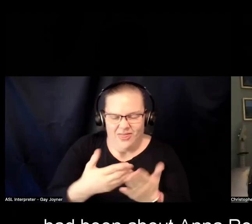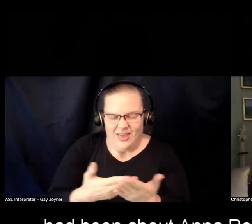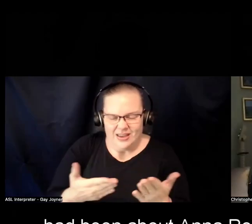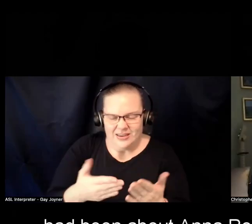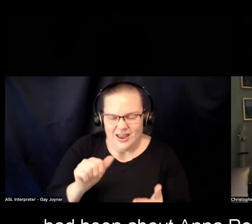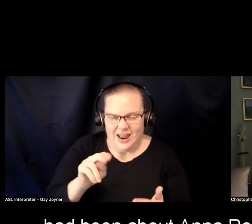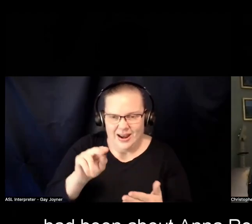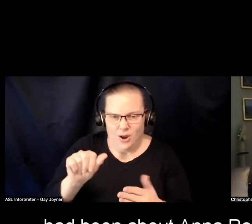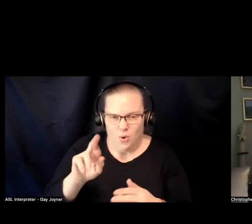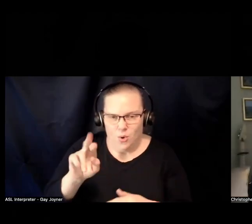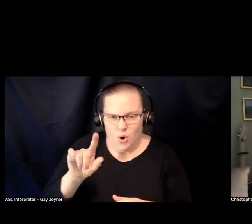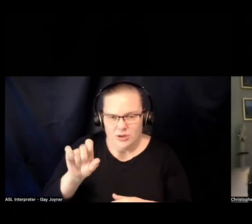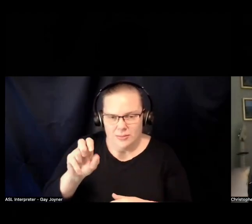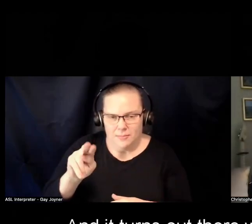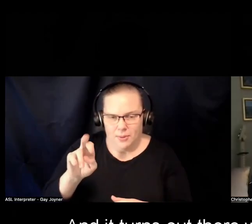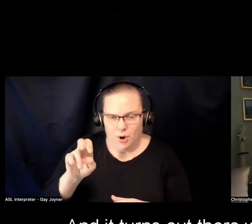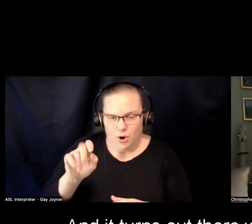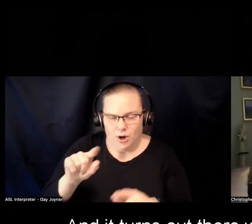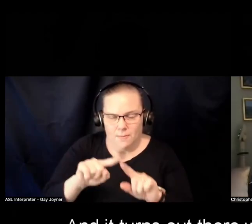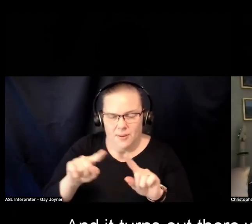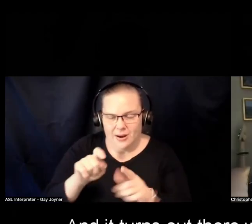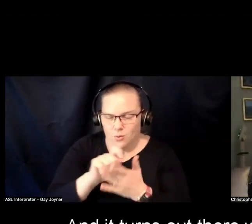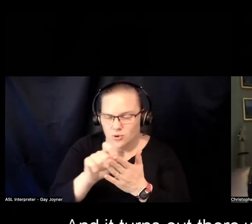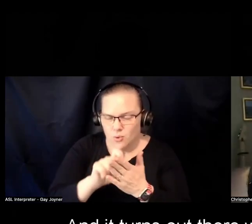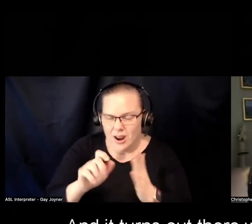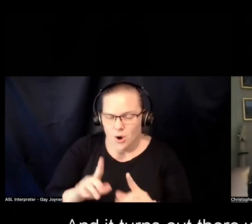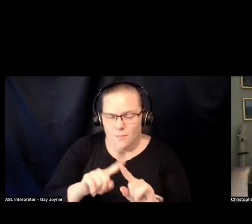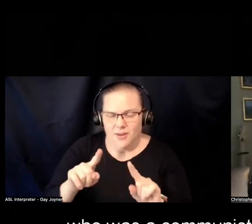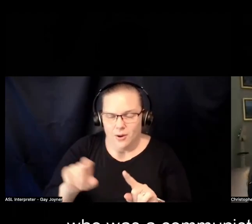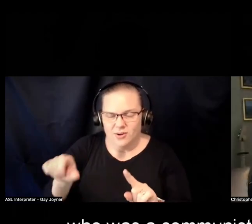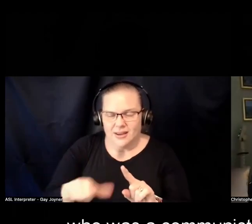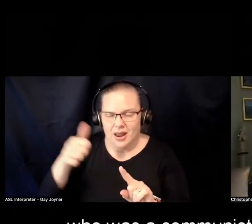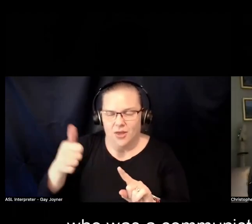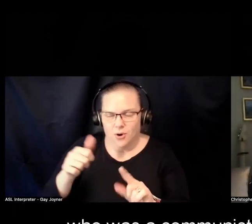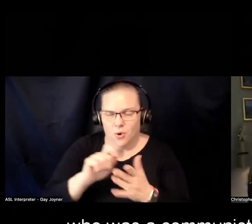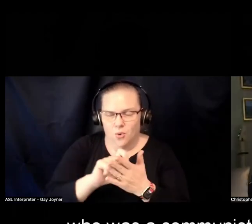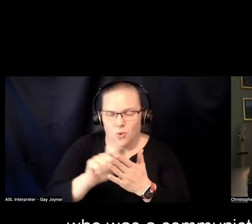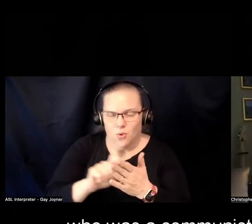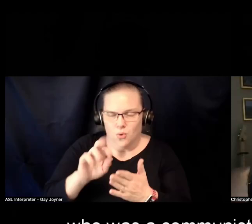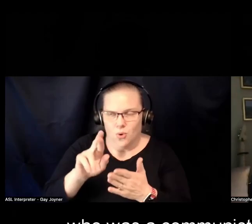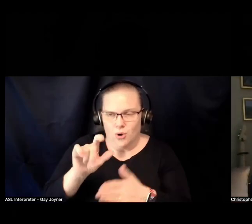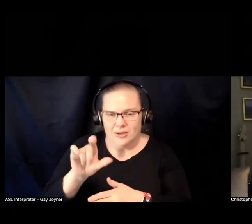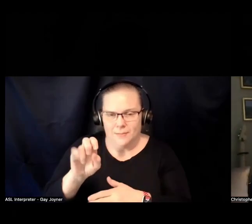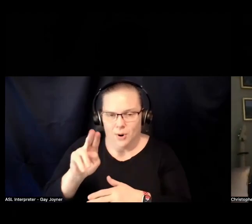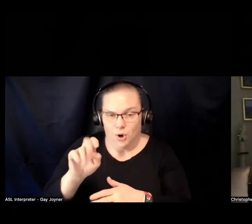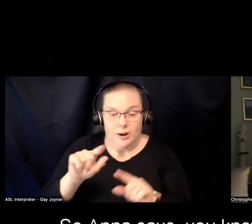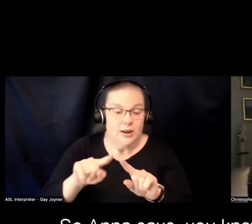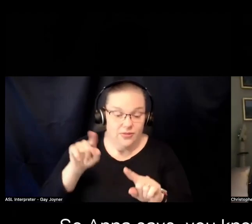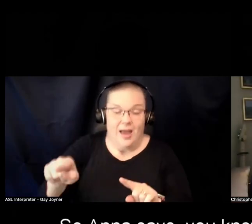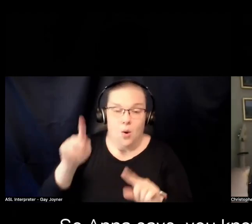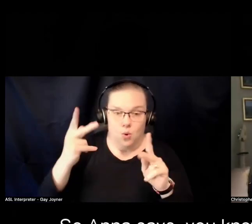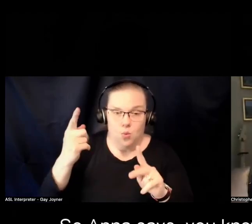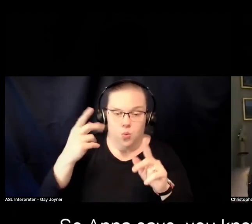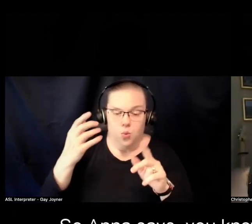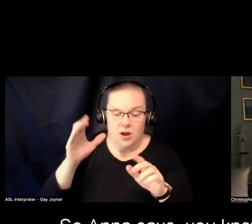Rosenberg, who was a writer. And it turns out there was another Anna Rosenberg who was a communist, but it wasn't this one. So